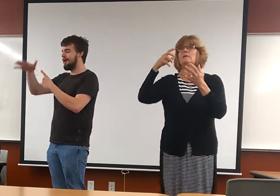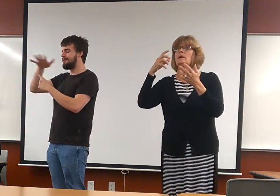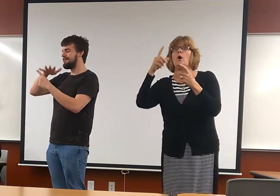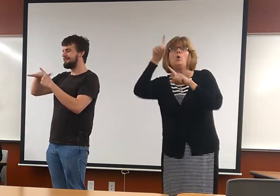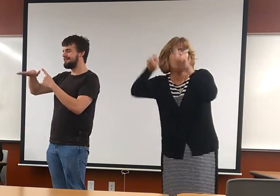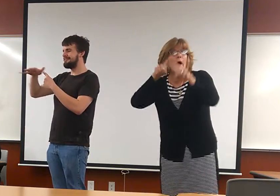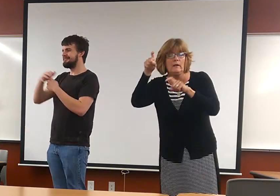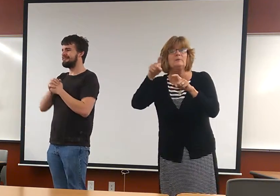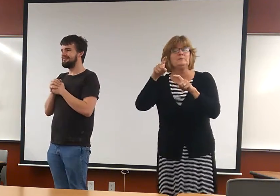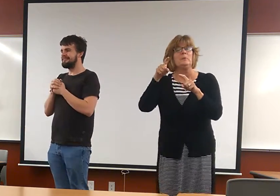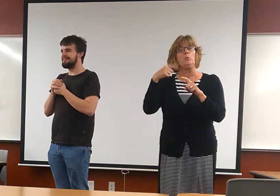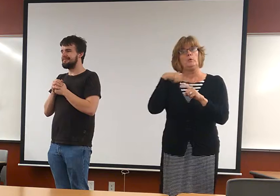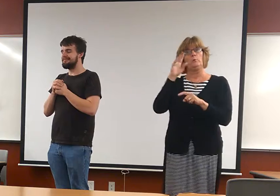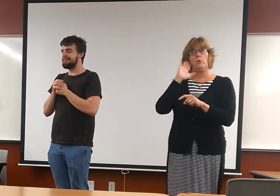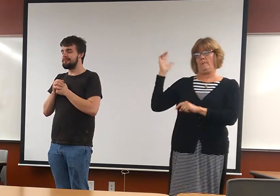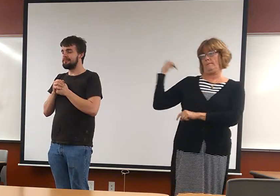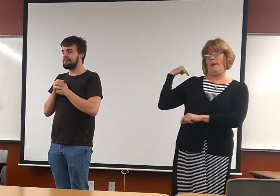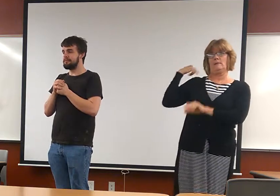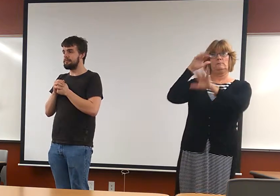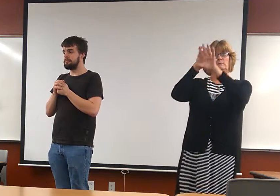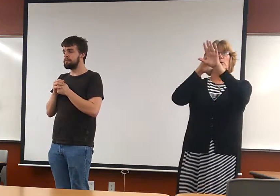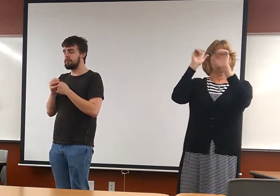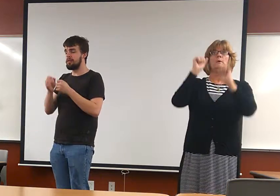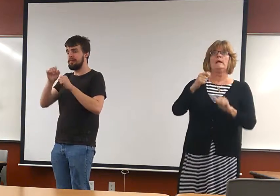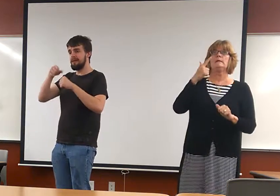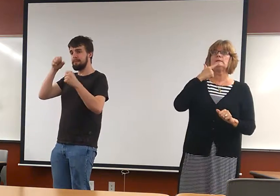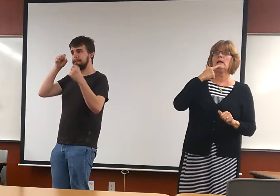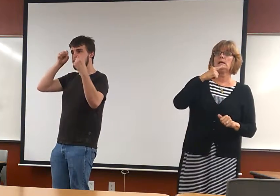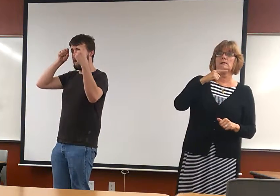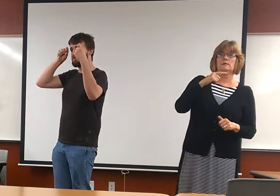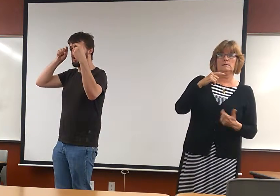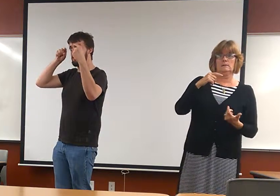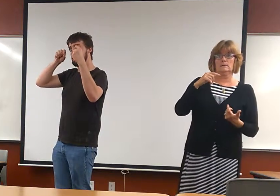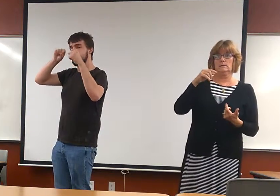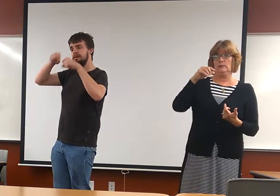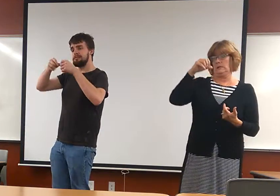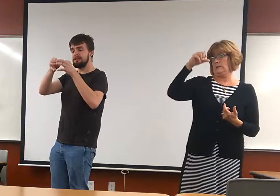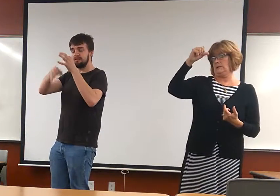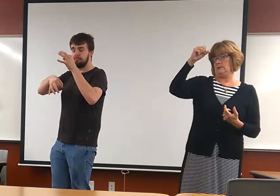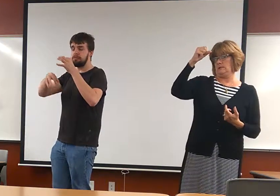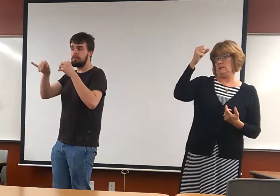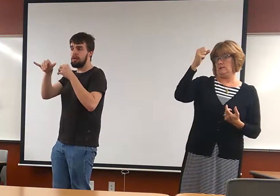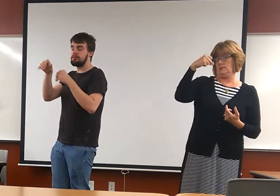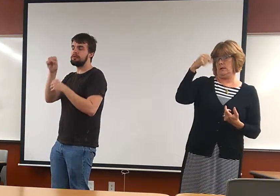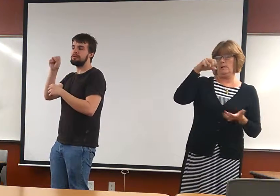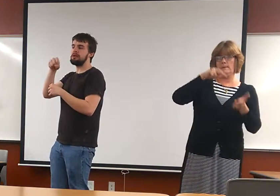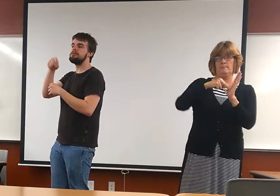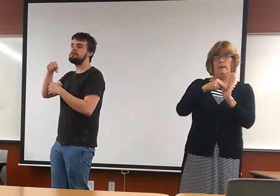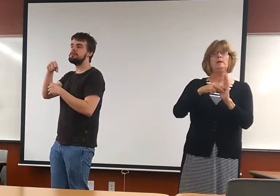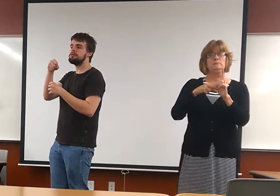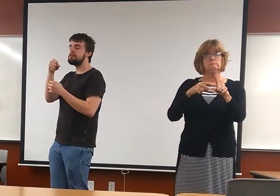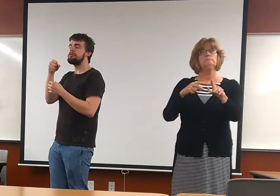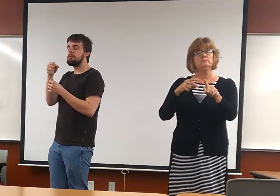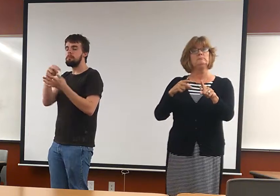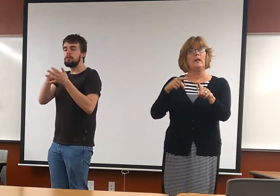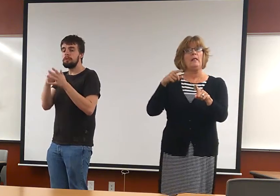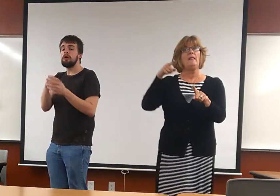This could be as simple as a yes, a way to show to whoever you are talking to that you are listening and that you understand, or